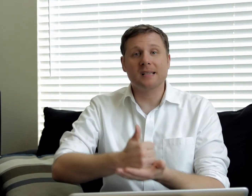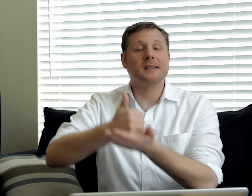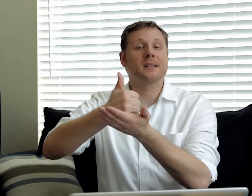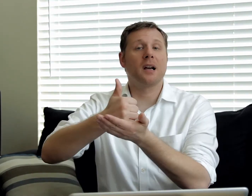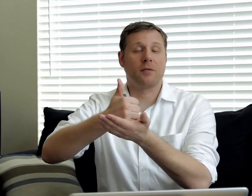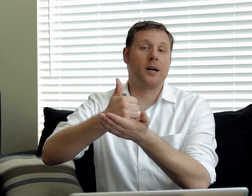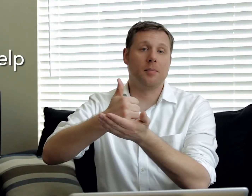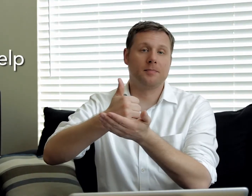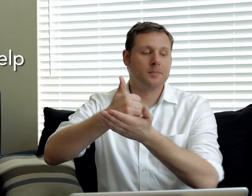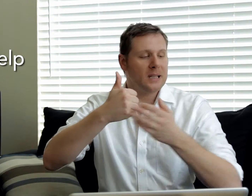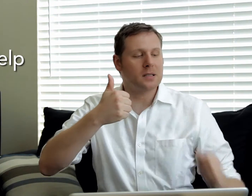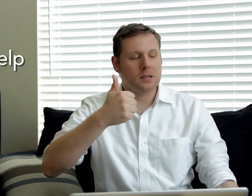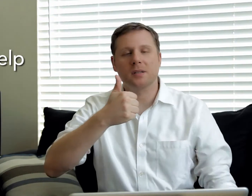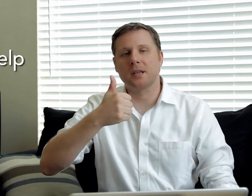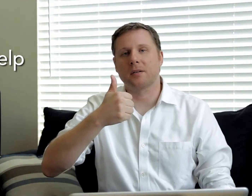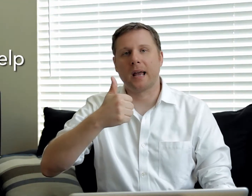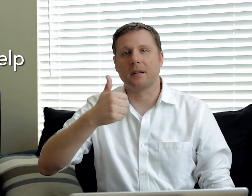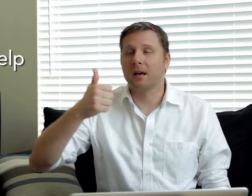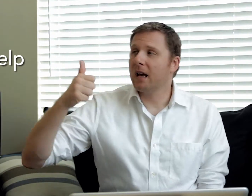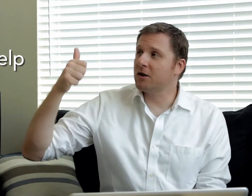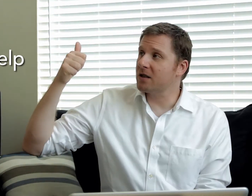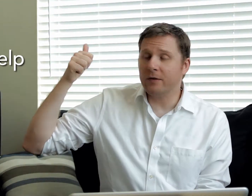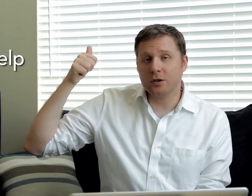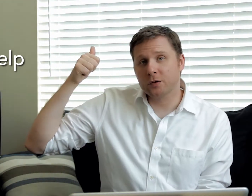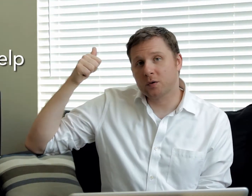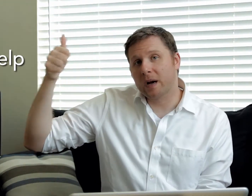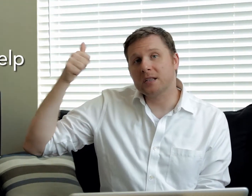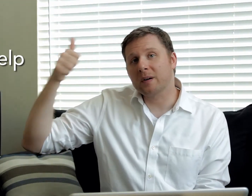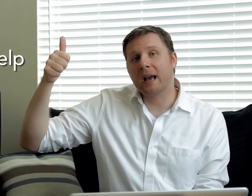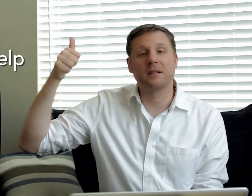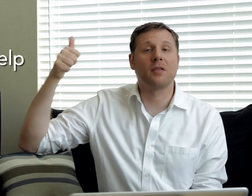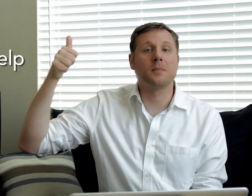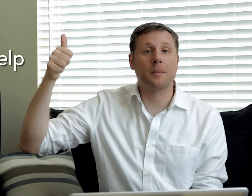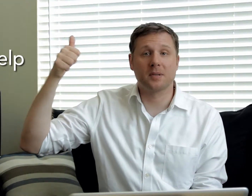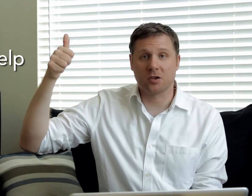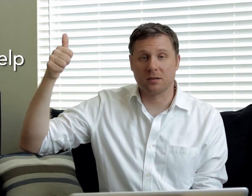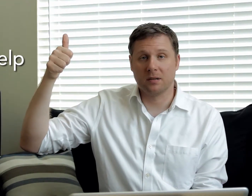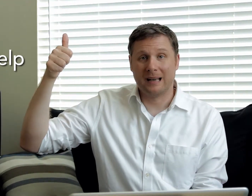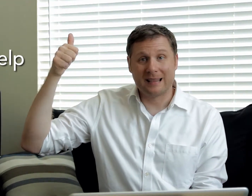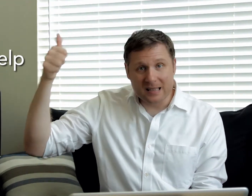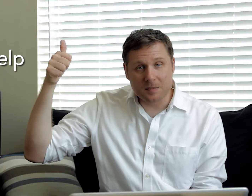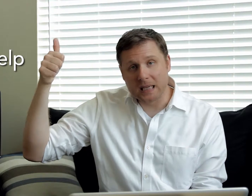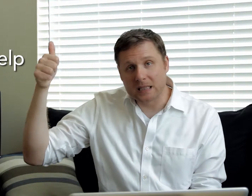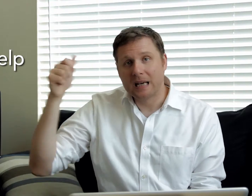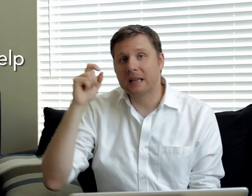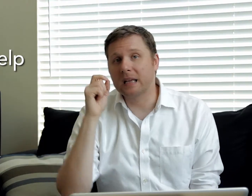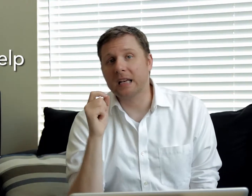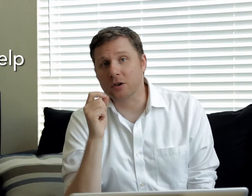this is the sign for help. But let's lose this other hand and just have your students raise their hand in the thumbs up position. This means that they need